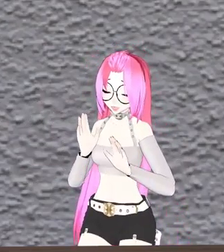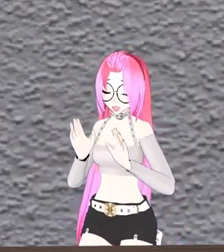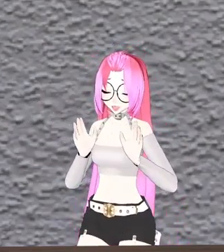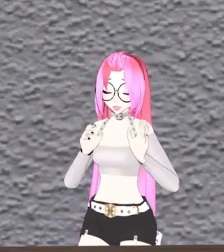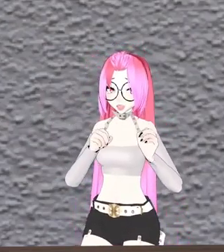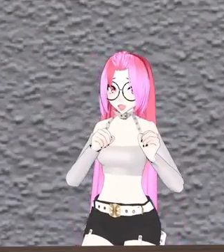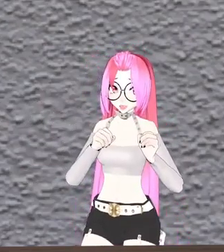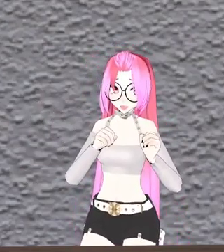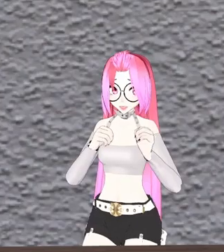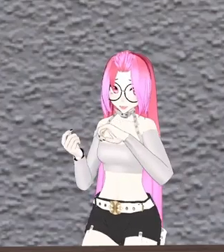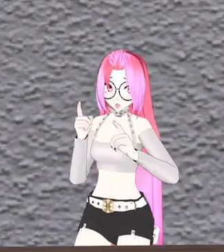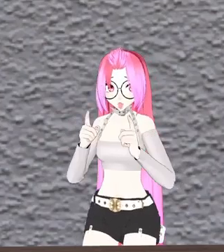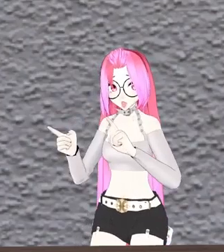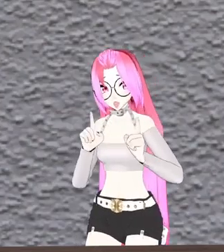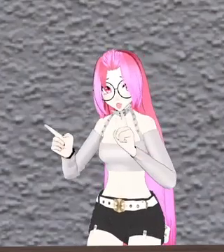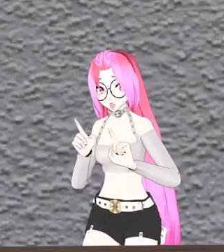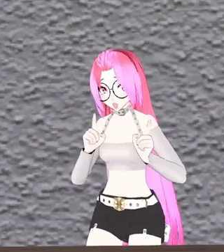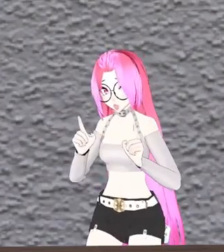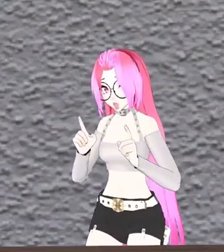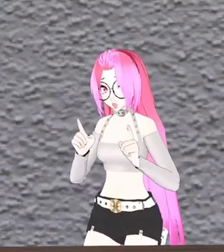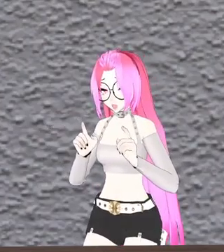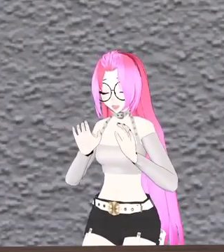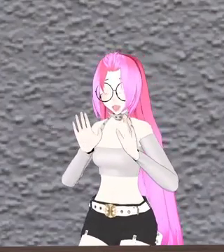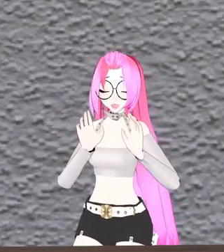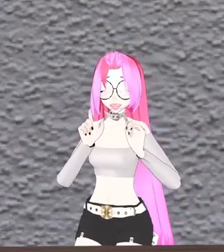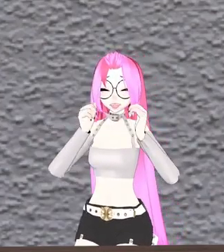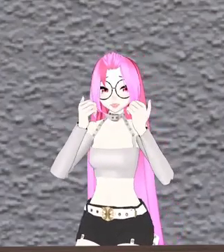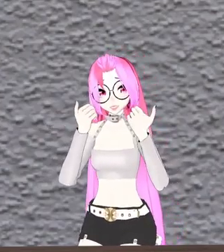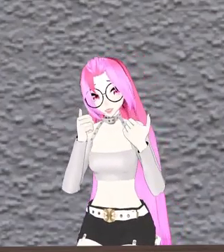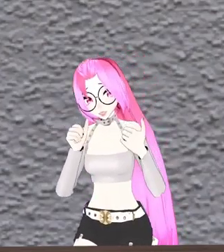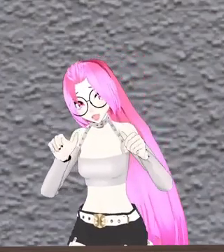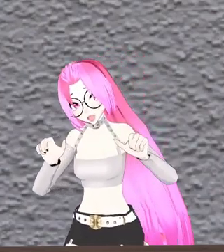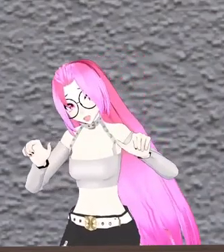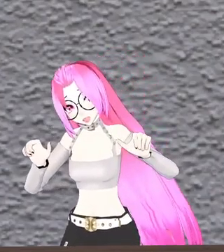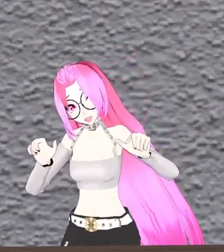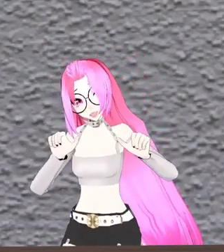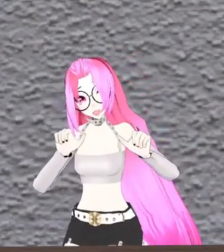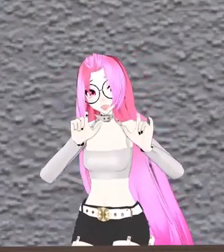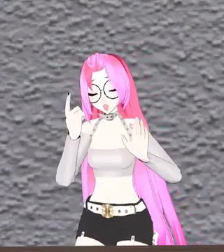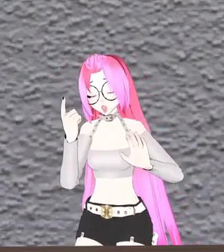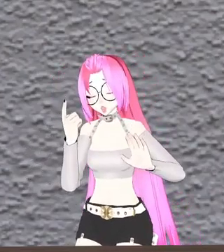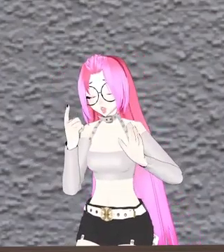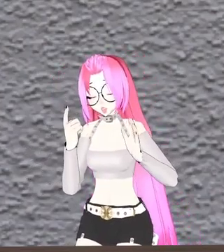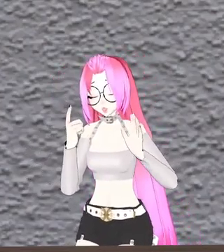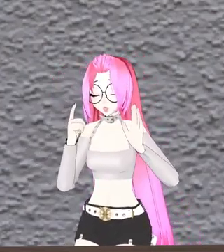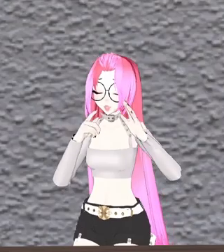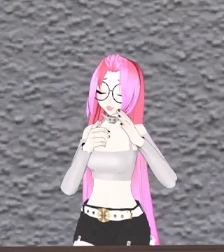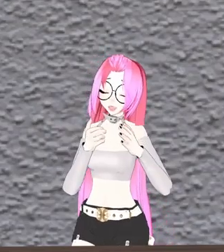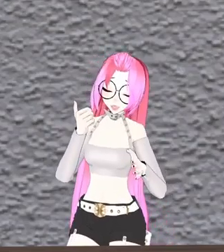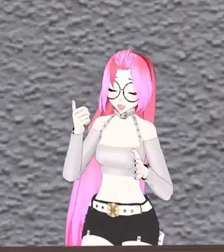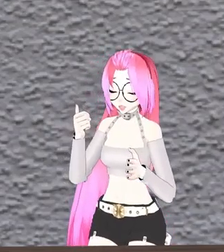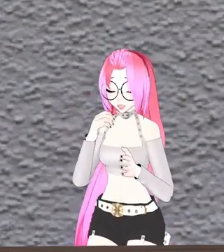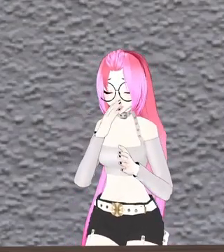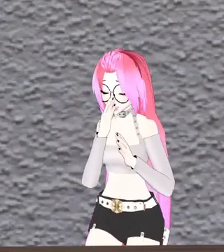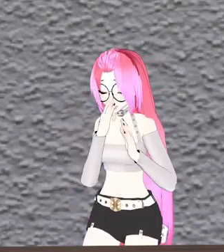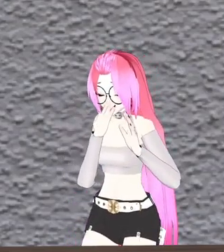long as you're not going every other sign. But I'd say try to use one hand as much as you can. But